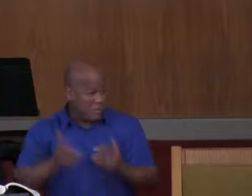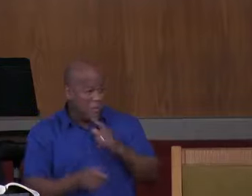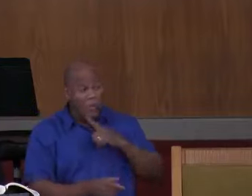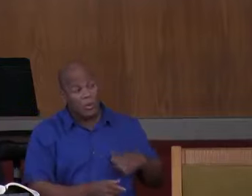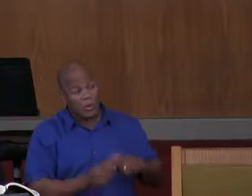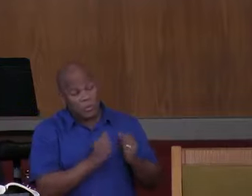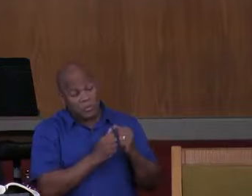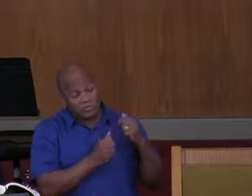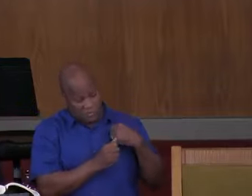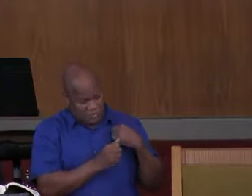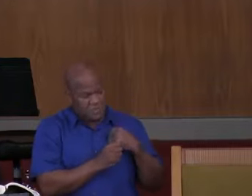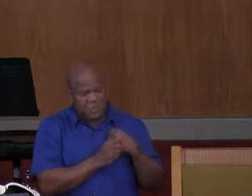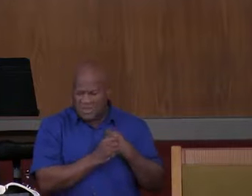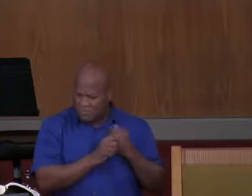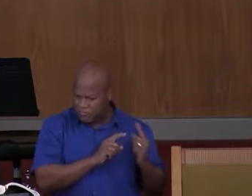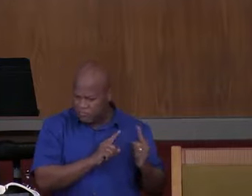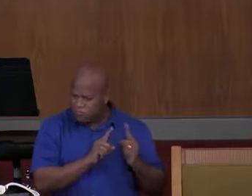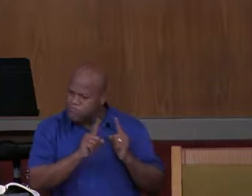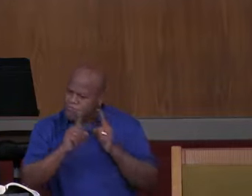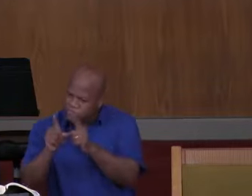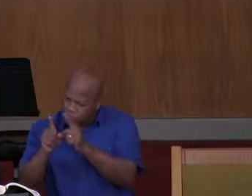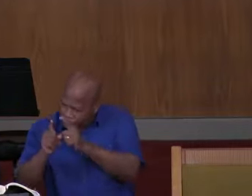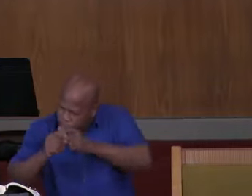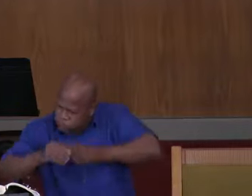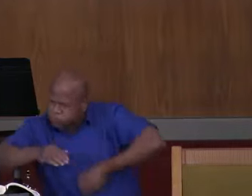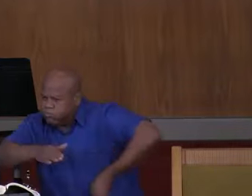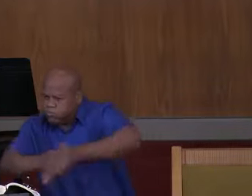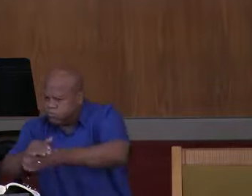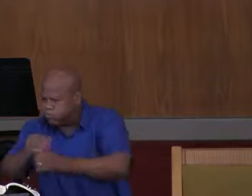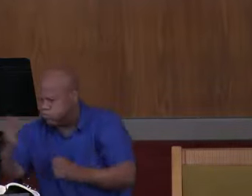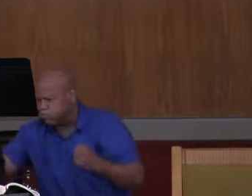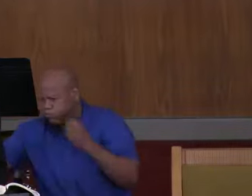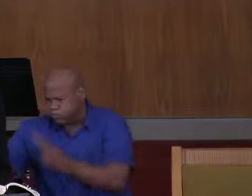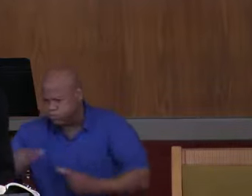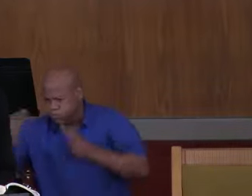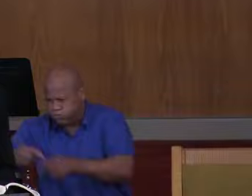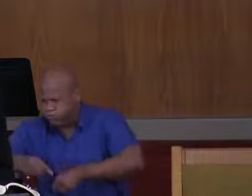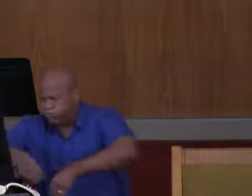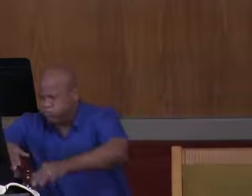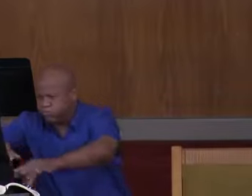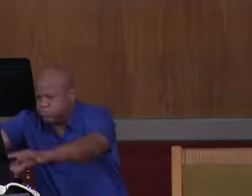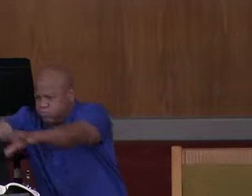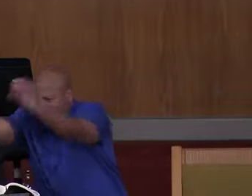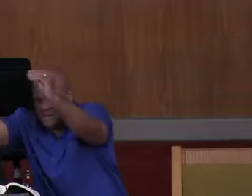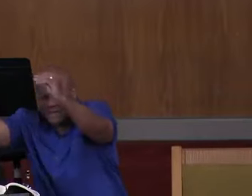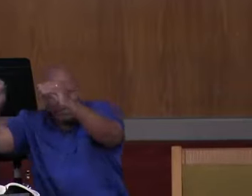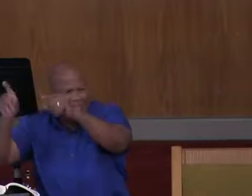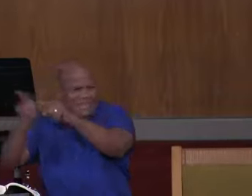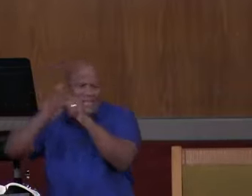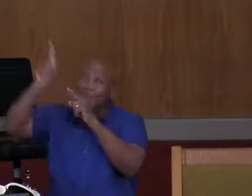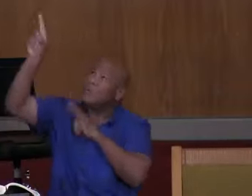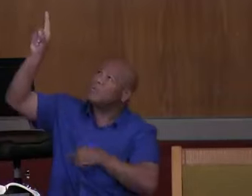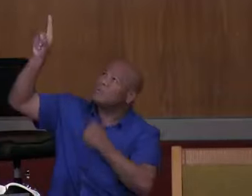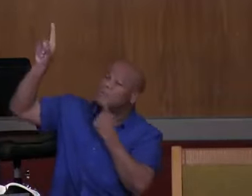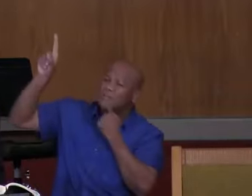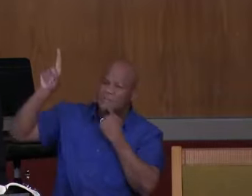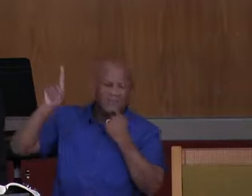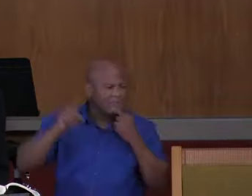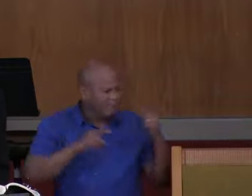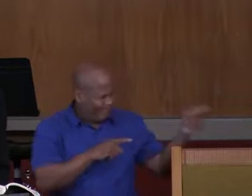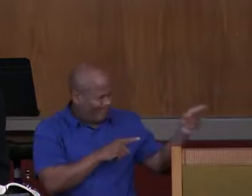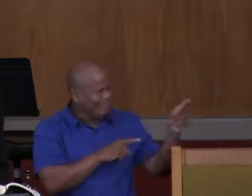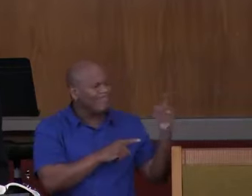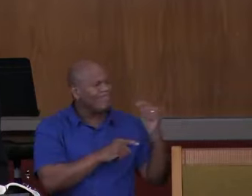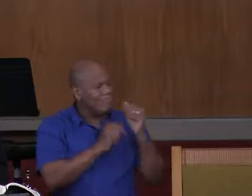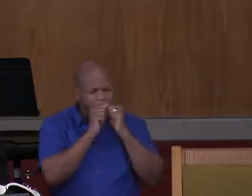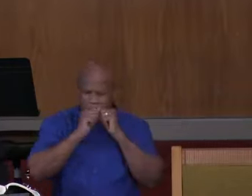with me and I will drive them out as the Lord said. Verse 13, and Joshua blessed him and gave him Hebron to Caleb, the